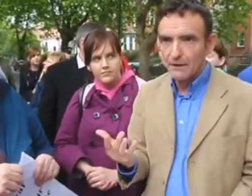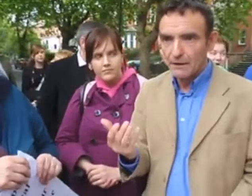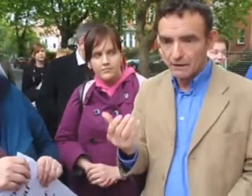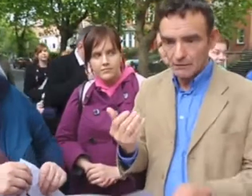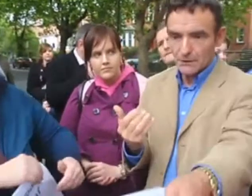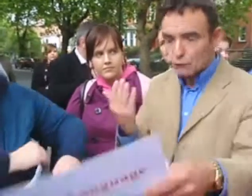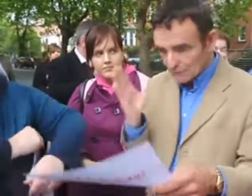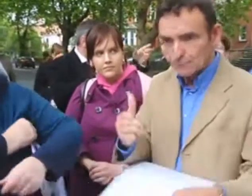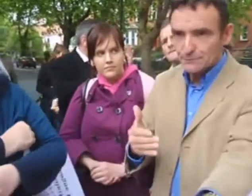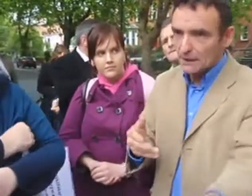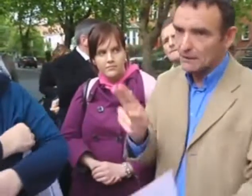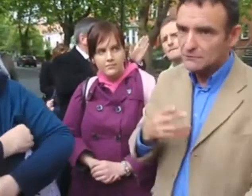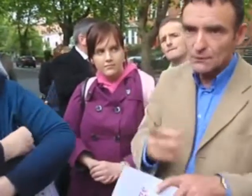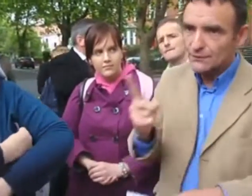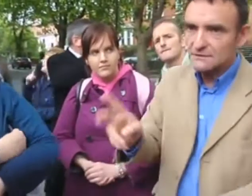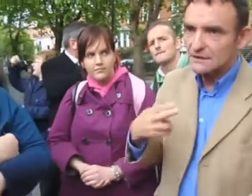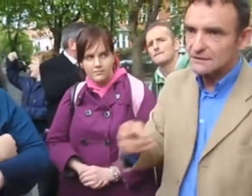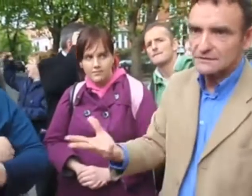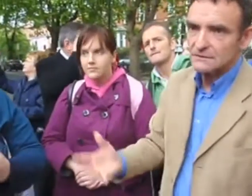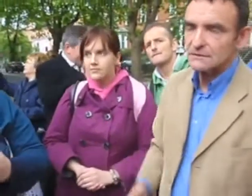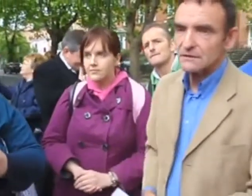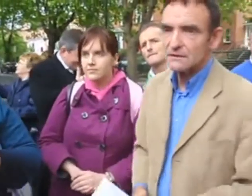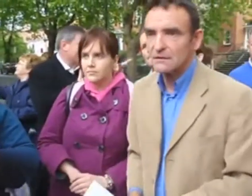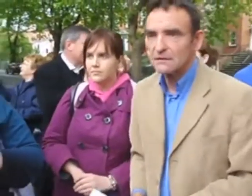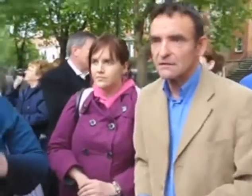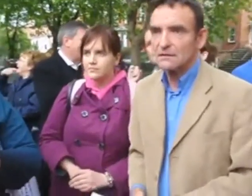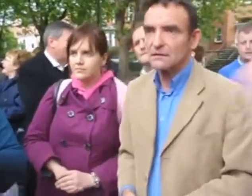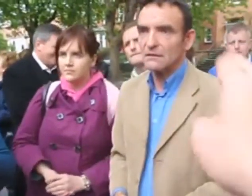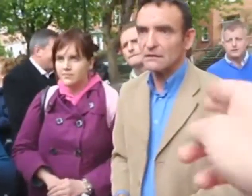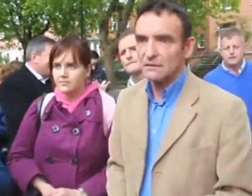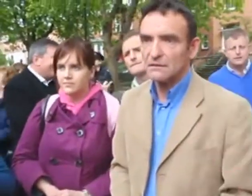I am staying only here today or in another place?